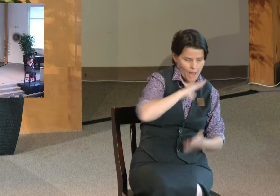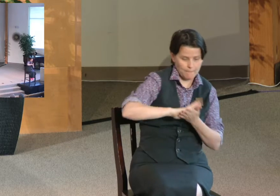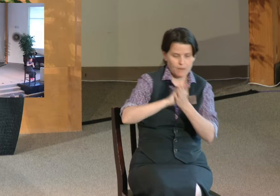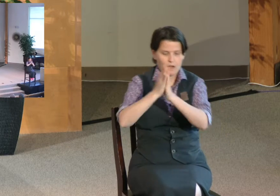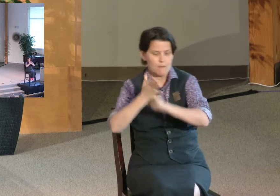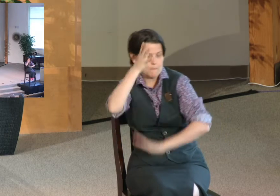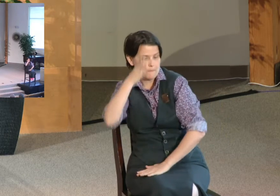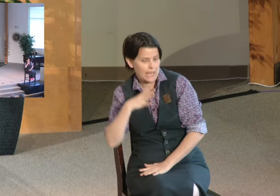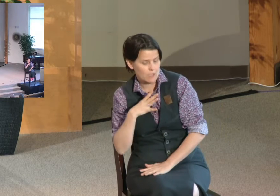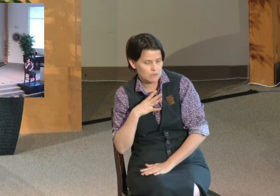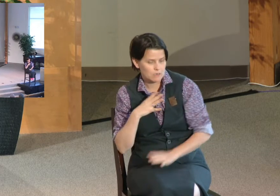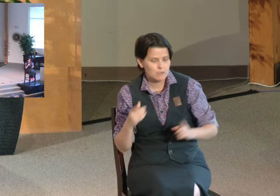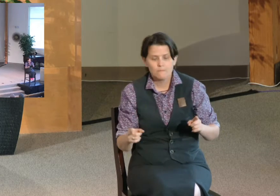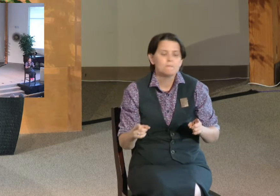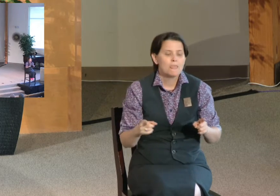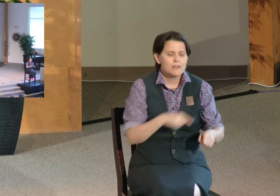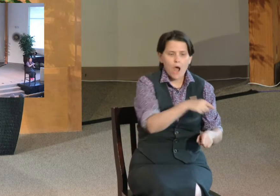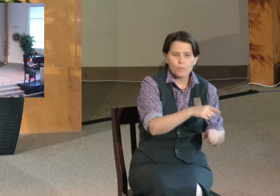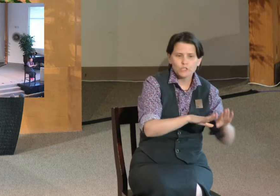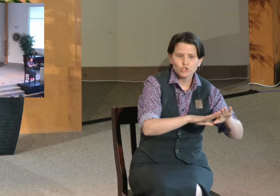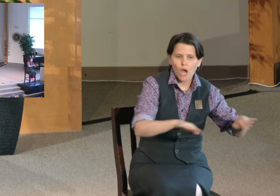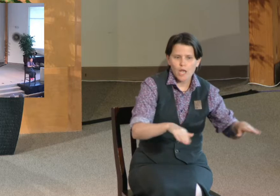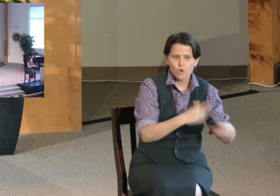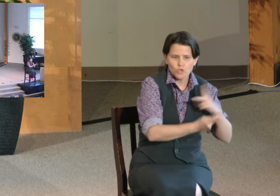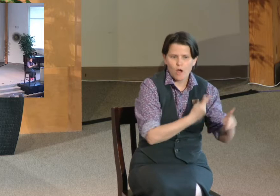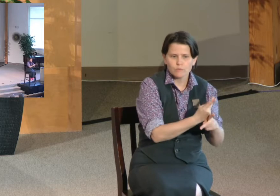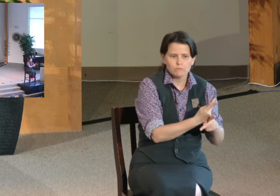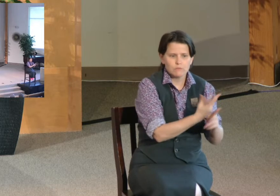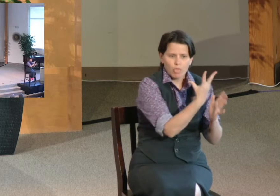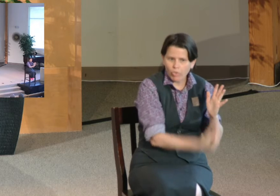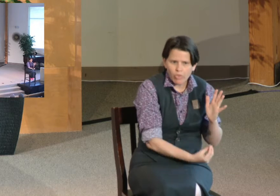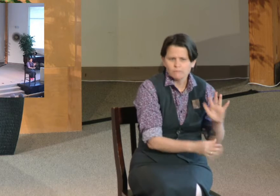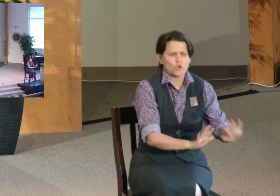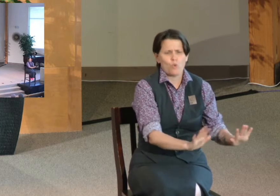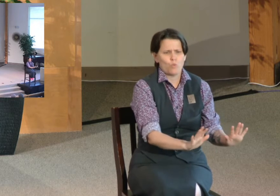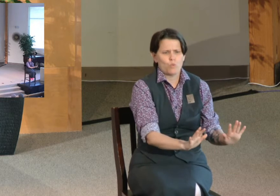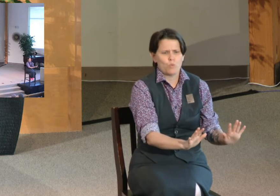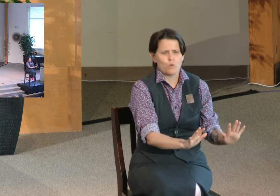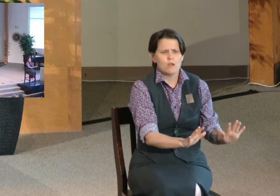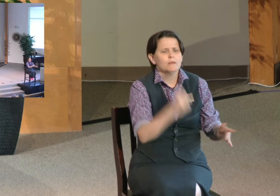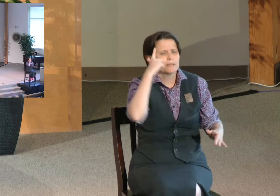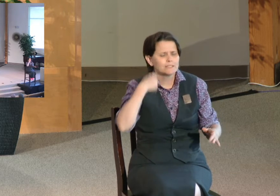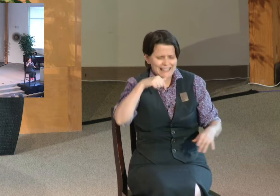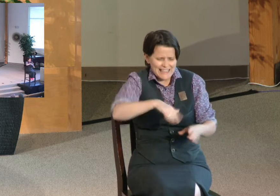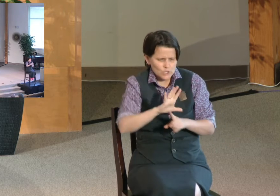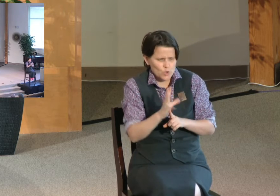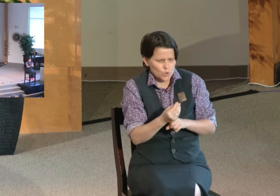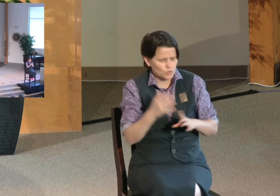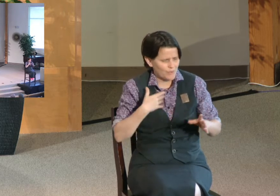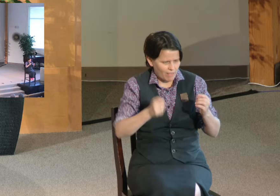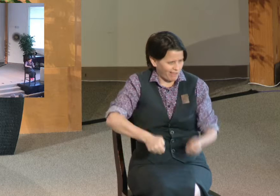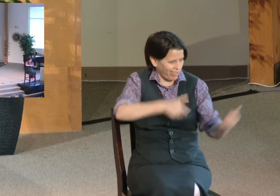rid of it. Like in our culture, we've got so much of this getting rid of things. No, what they do is they transcend and